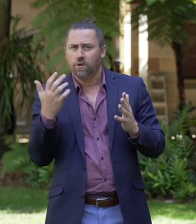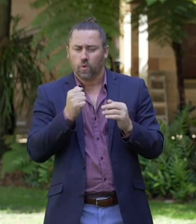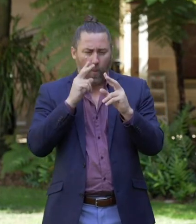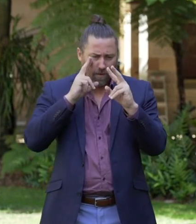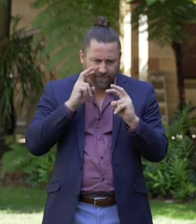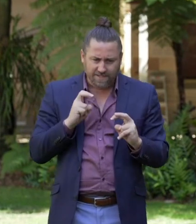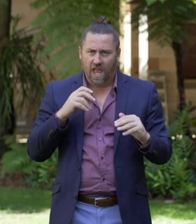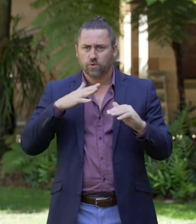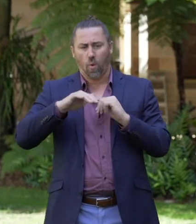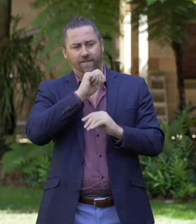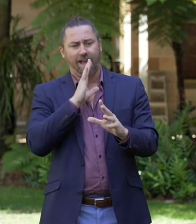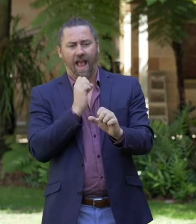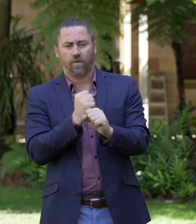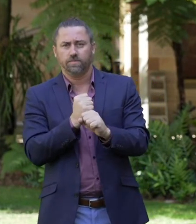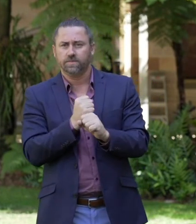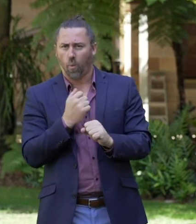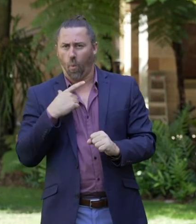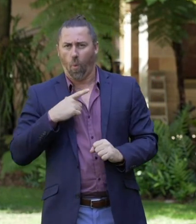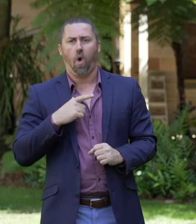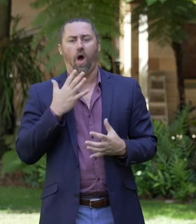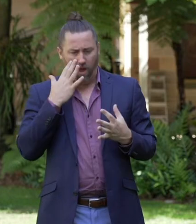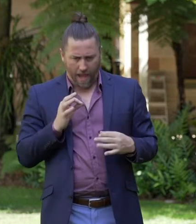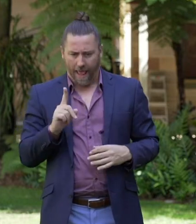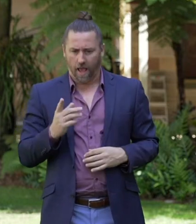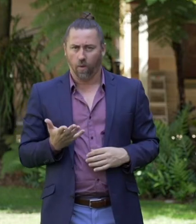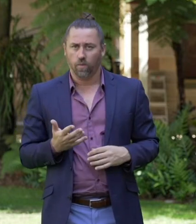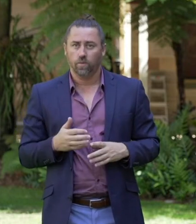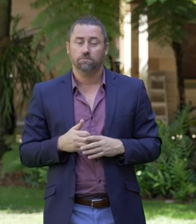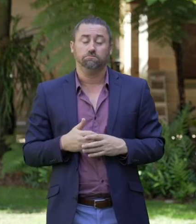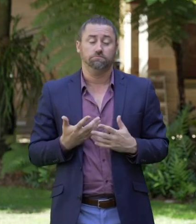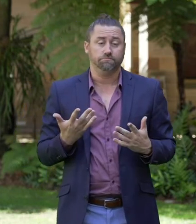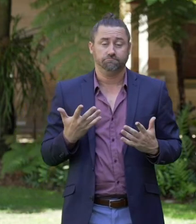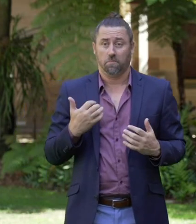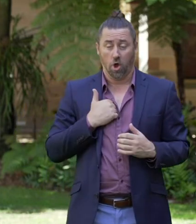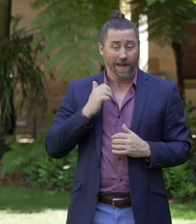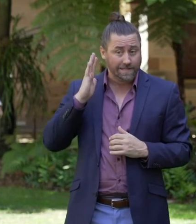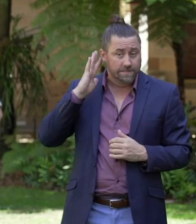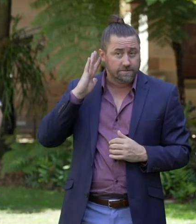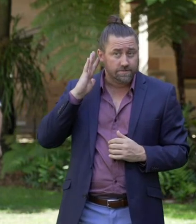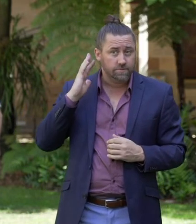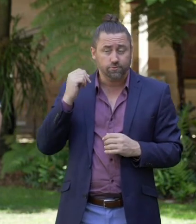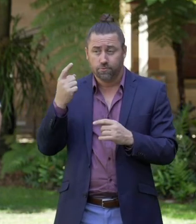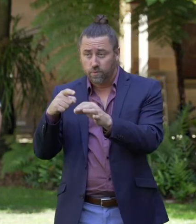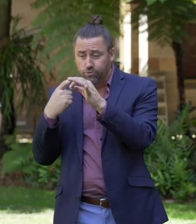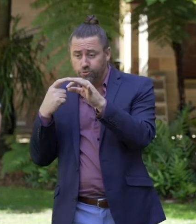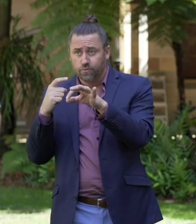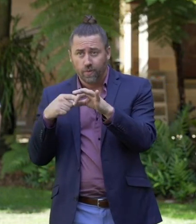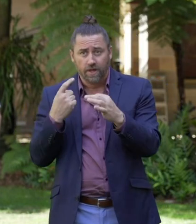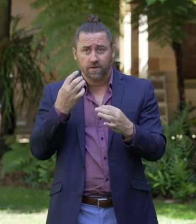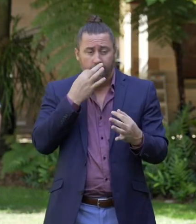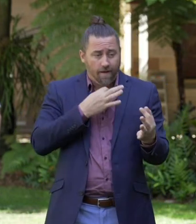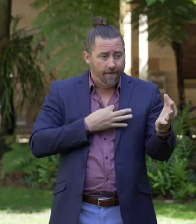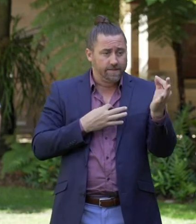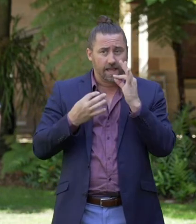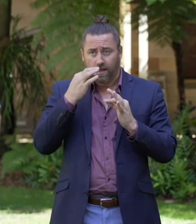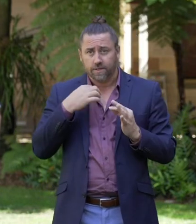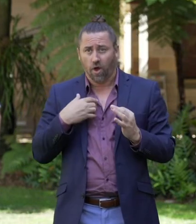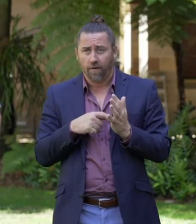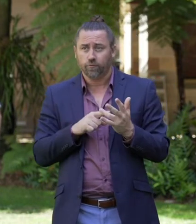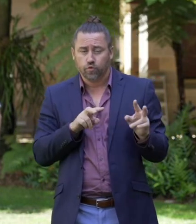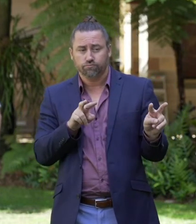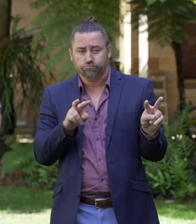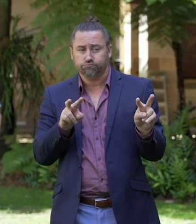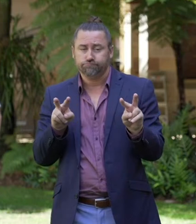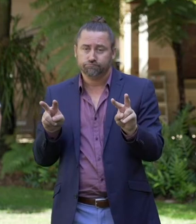What's convinced you now? Look, I listen to people and I've been listening very carefully. And I've said